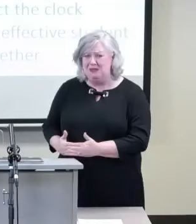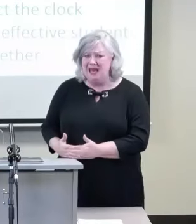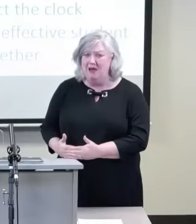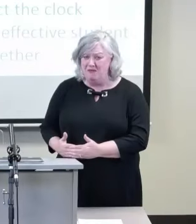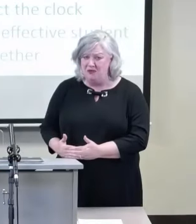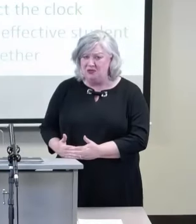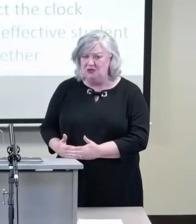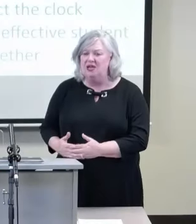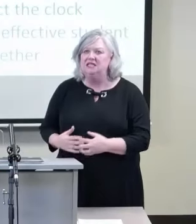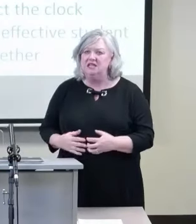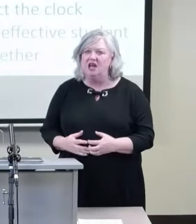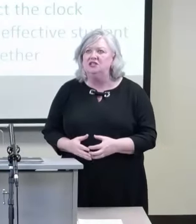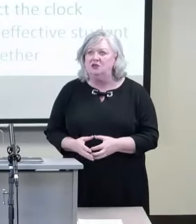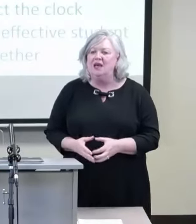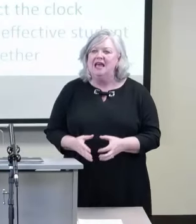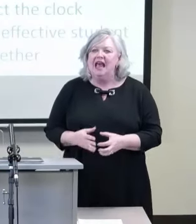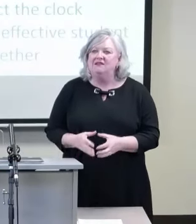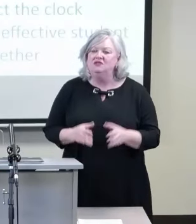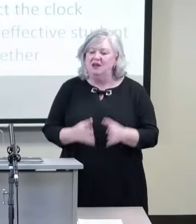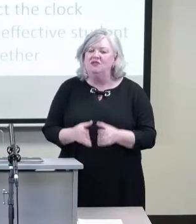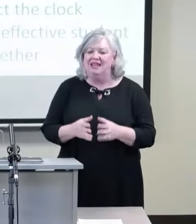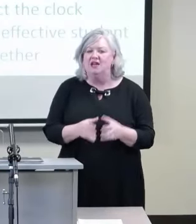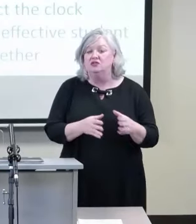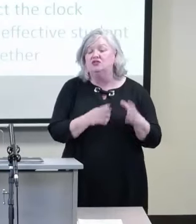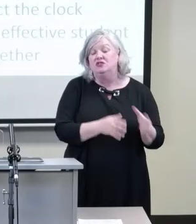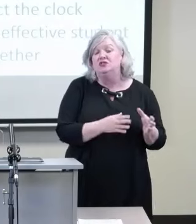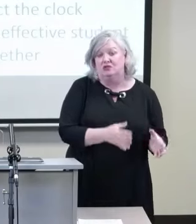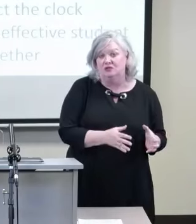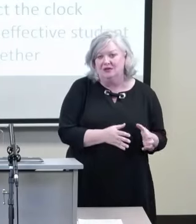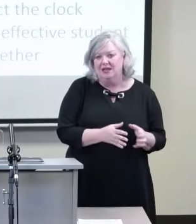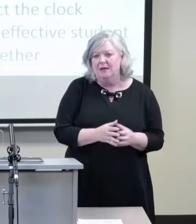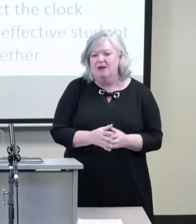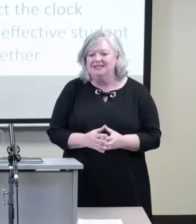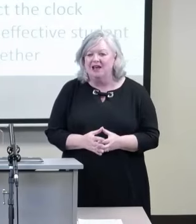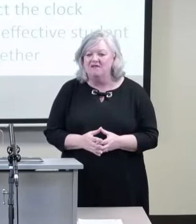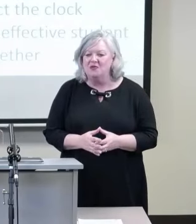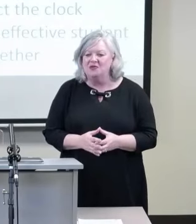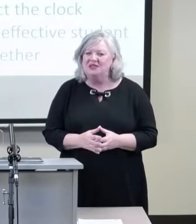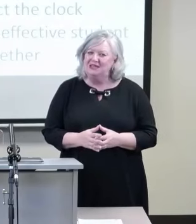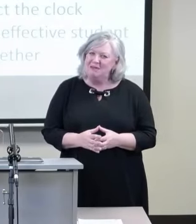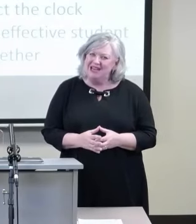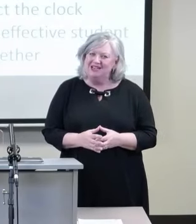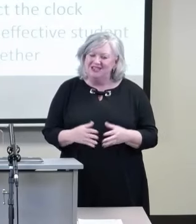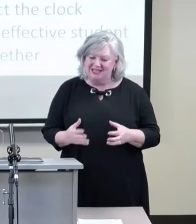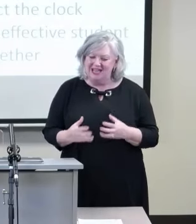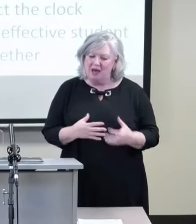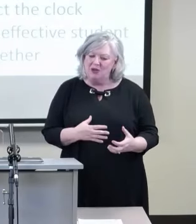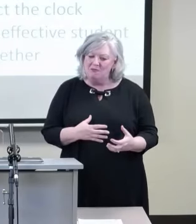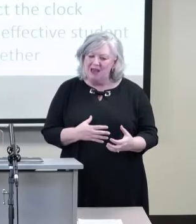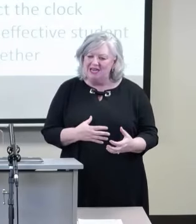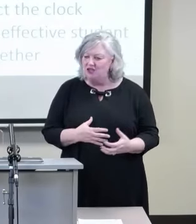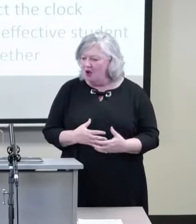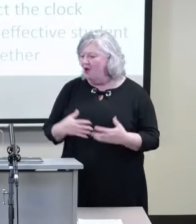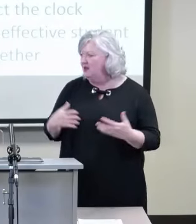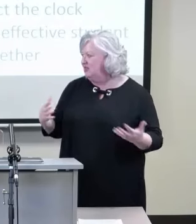going to be helpful to you it's not to have something else to do but it's helpful to manage to help